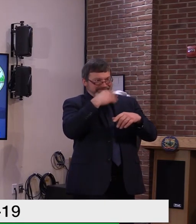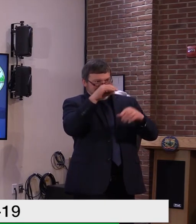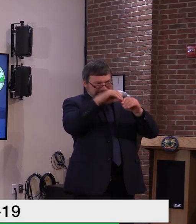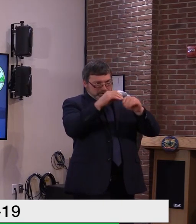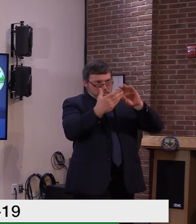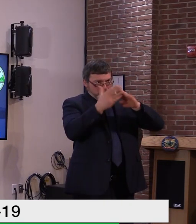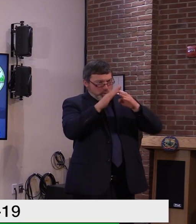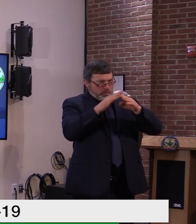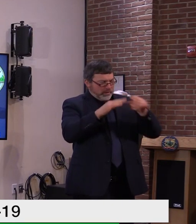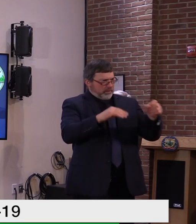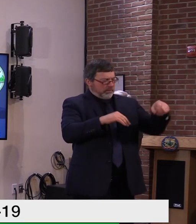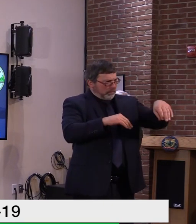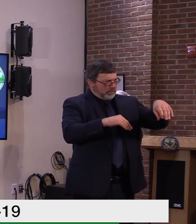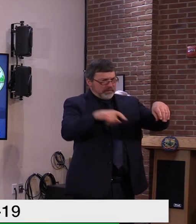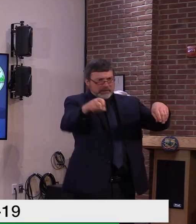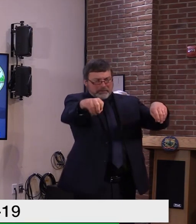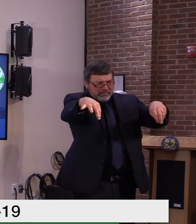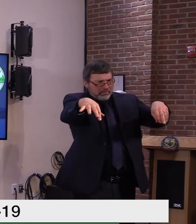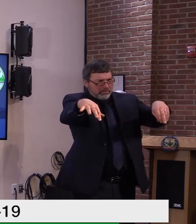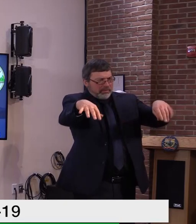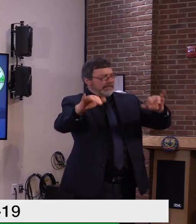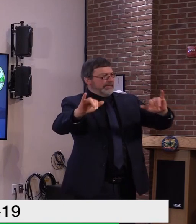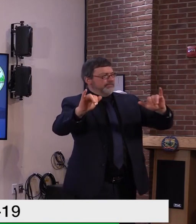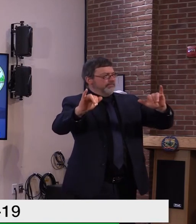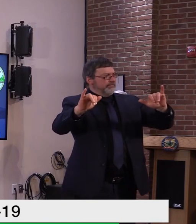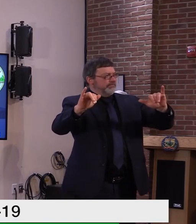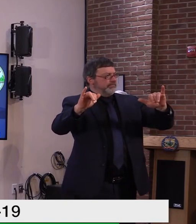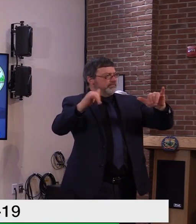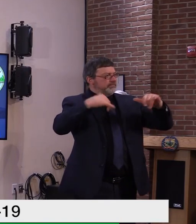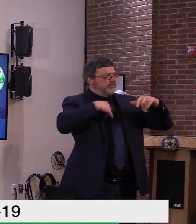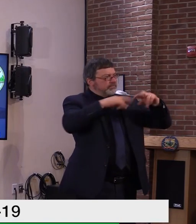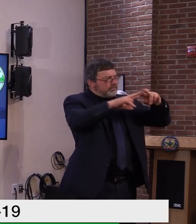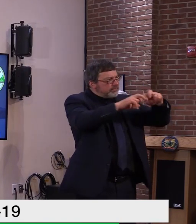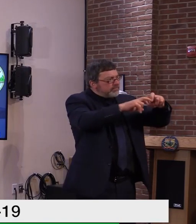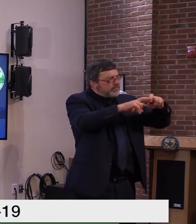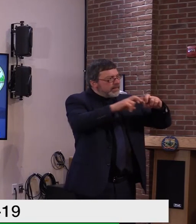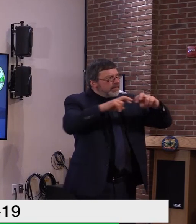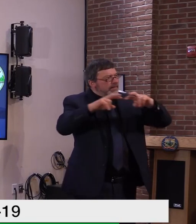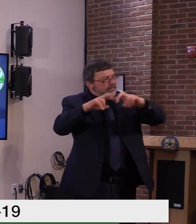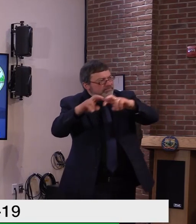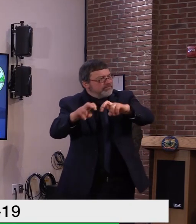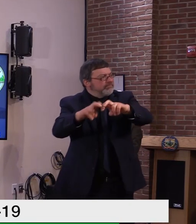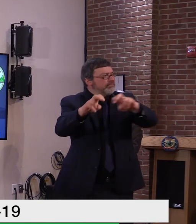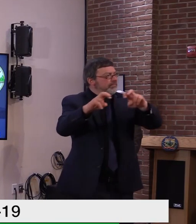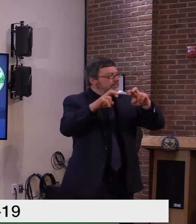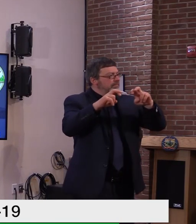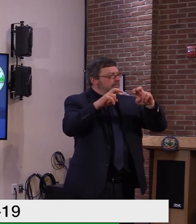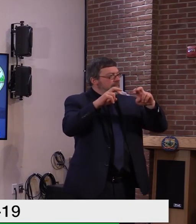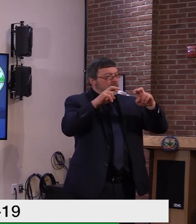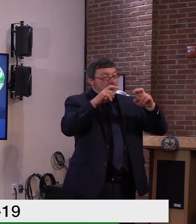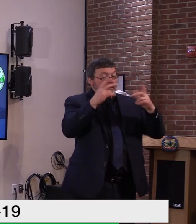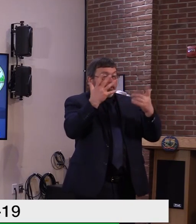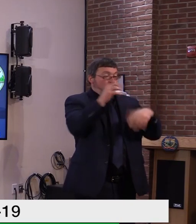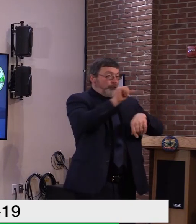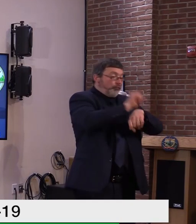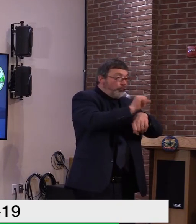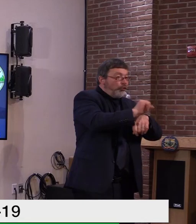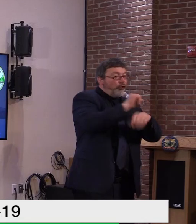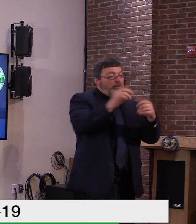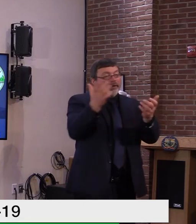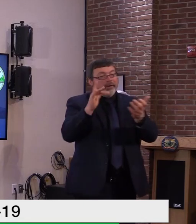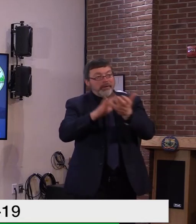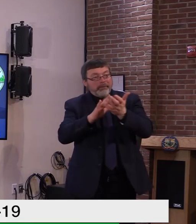happen to be a work site or a school or a healthcare-related facility or a long-term care facility,